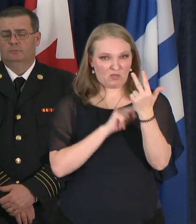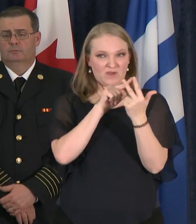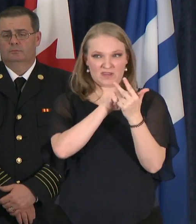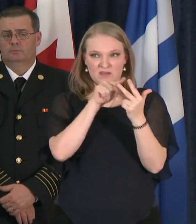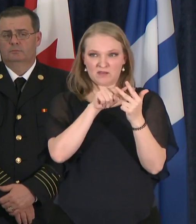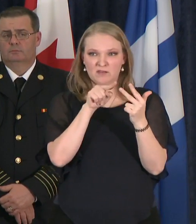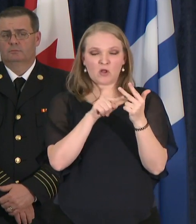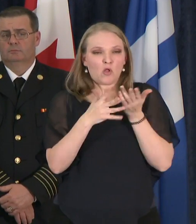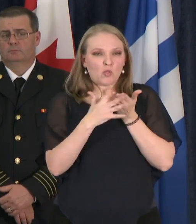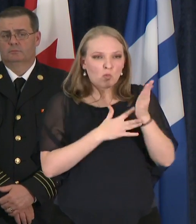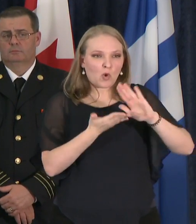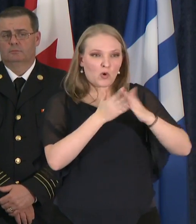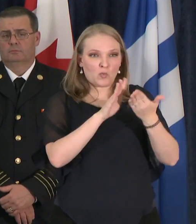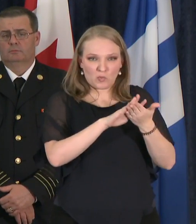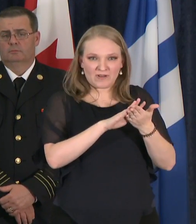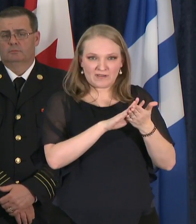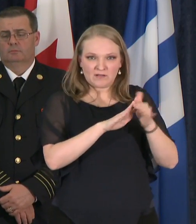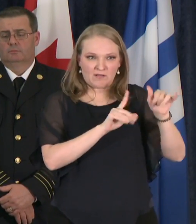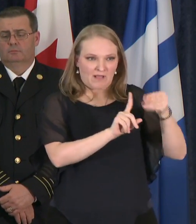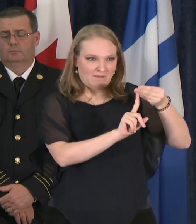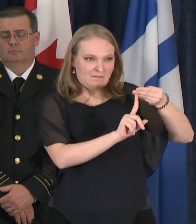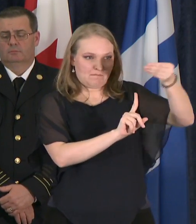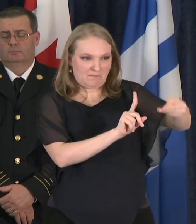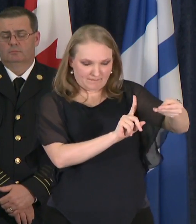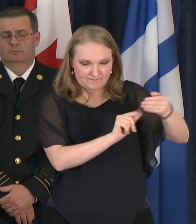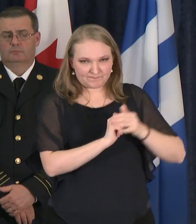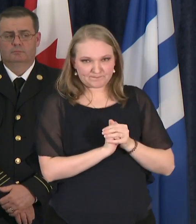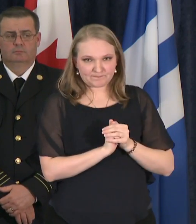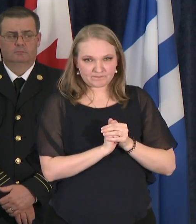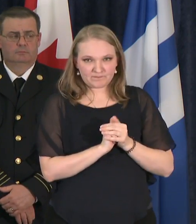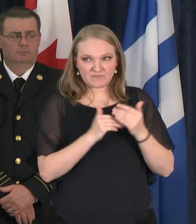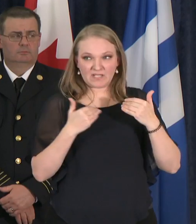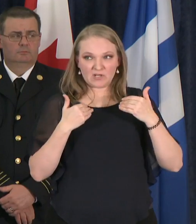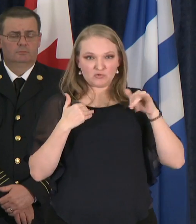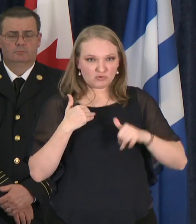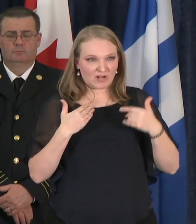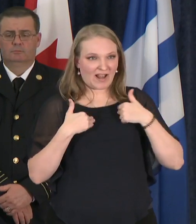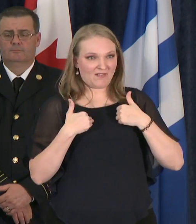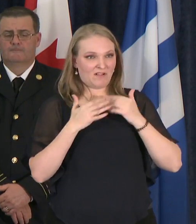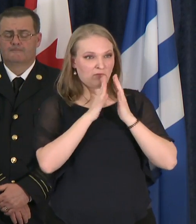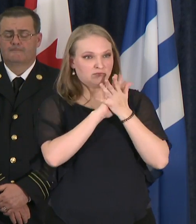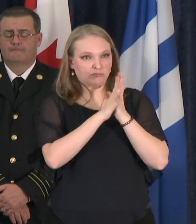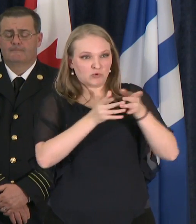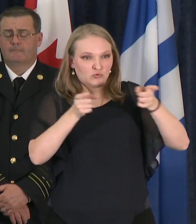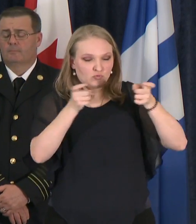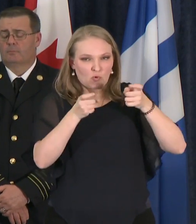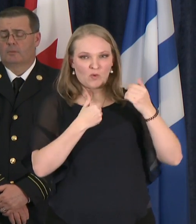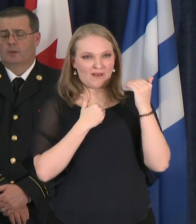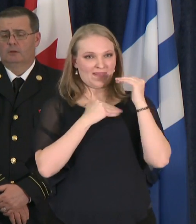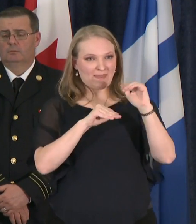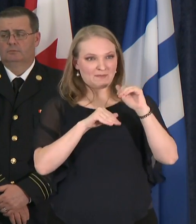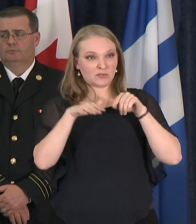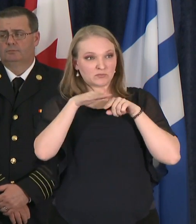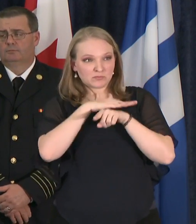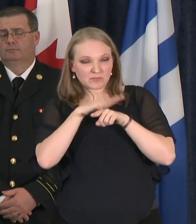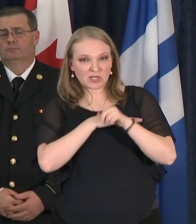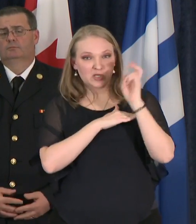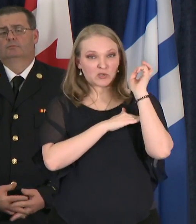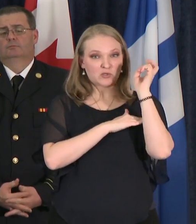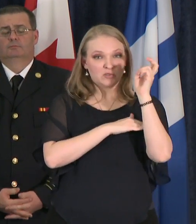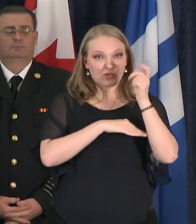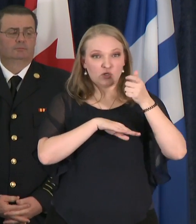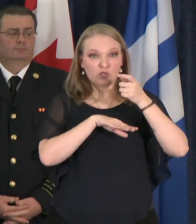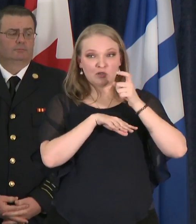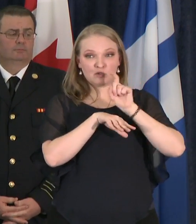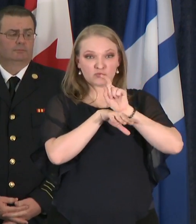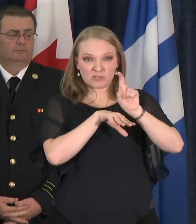community spread. Is it now time to bring in some sort of crowd control or limitation on the subways, streetcars, and buses? So